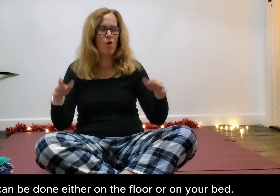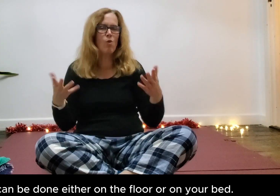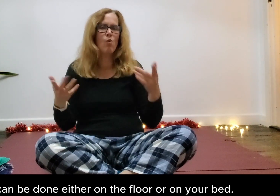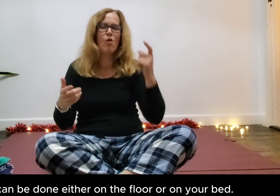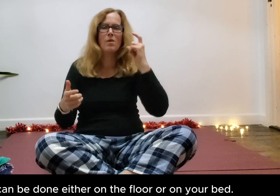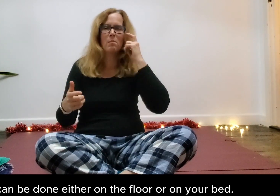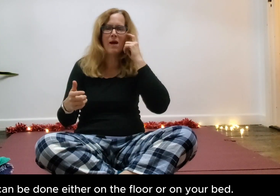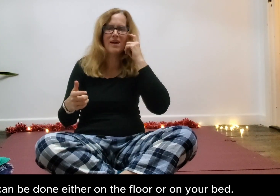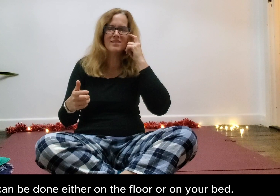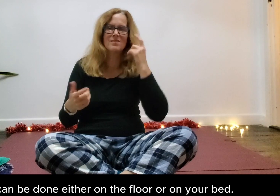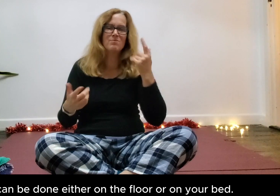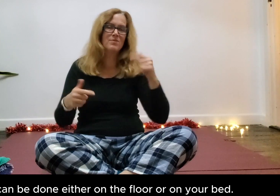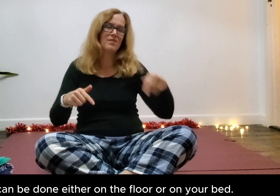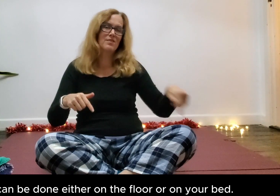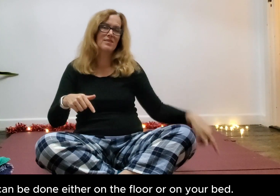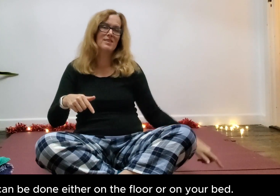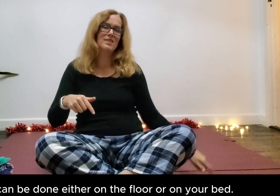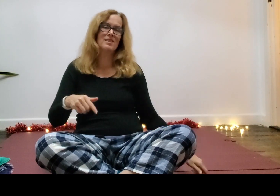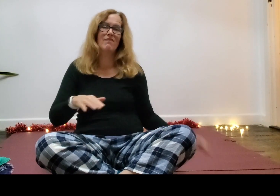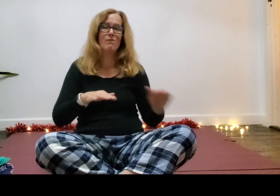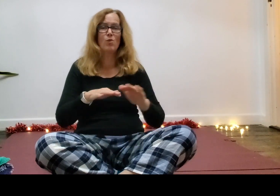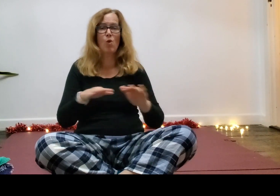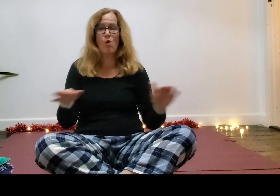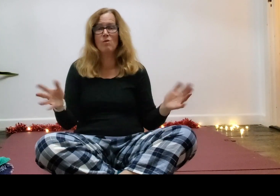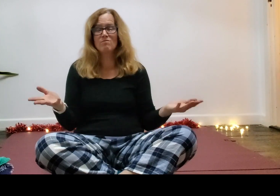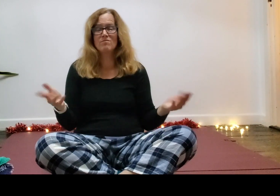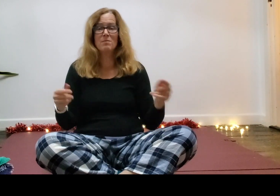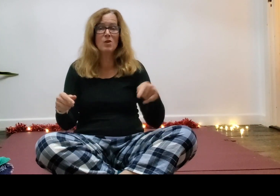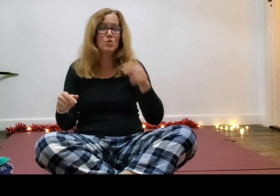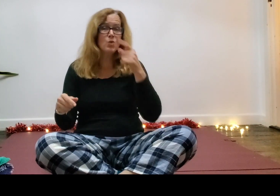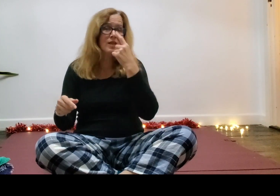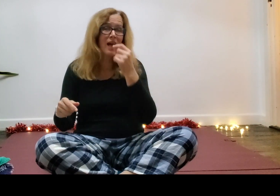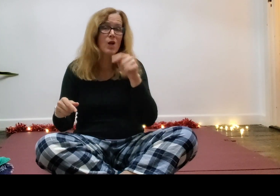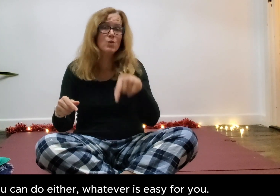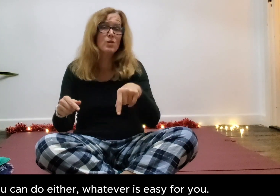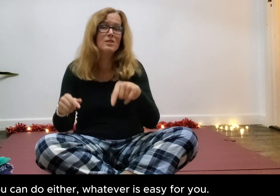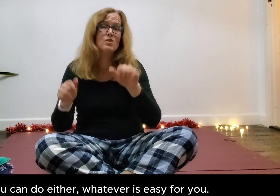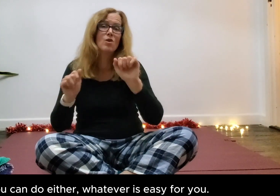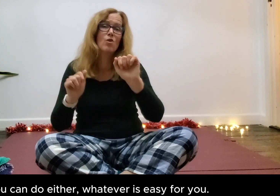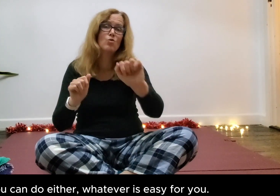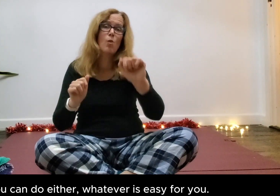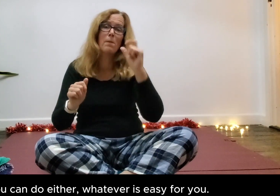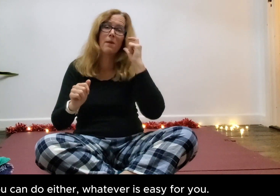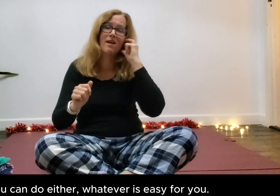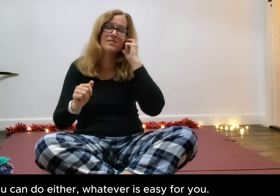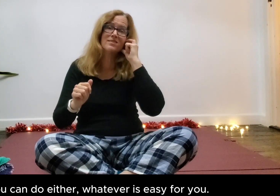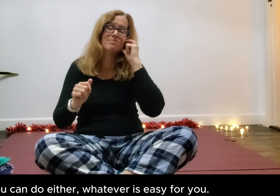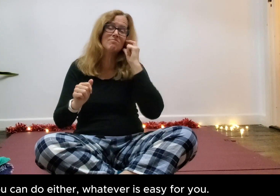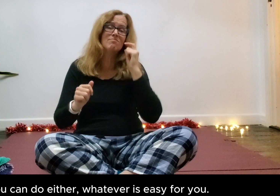on the floor or on your bed. You can do either, whatever's easier for